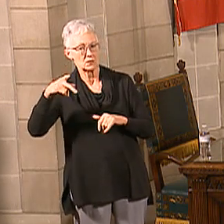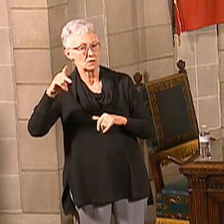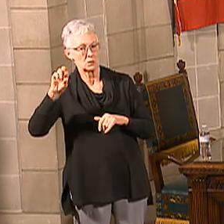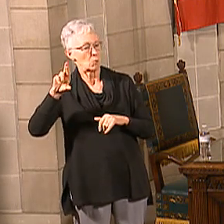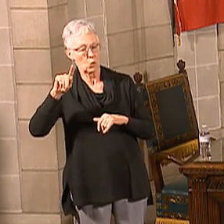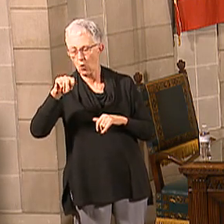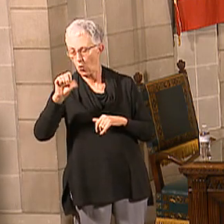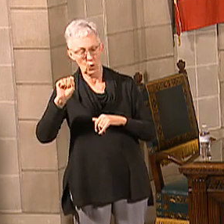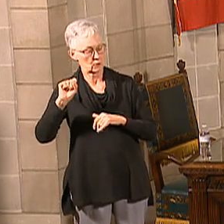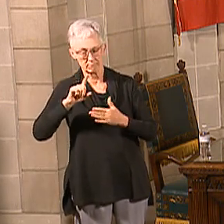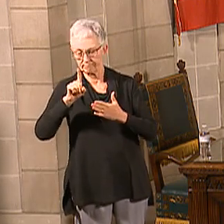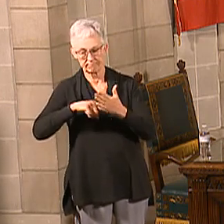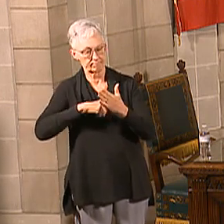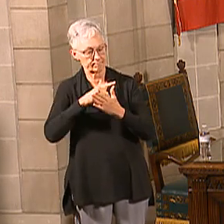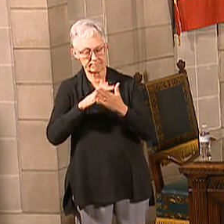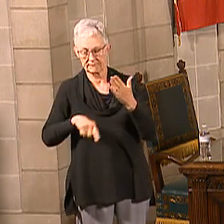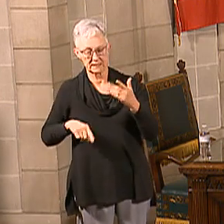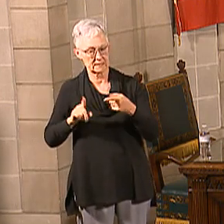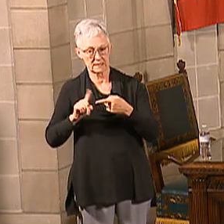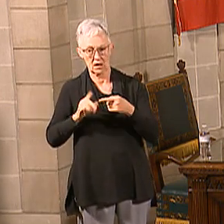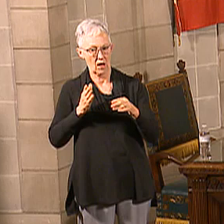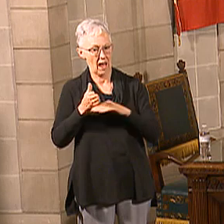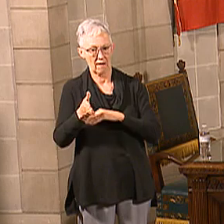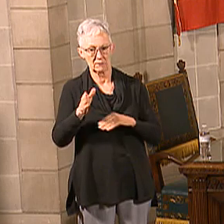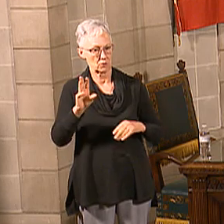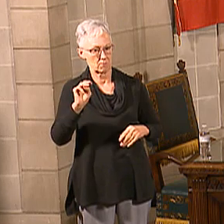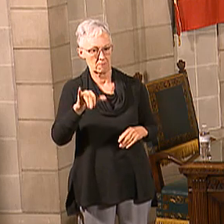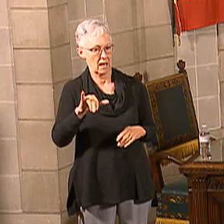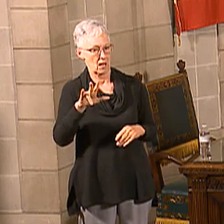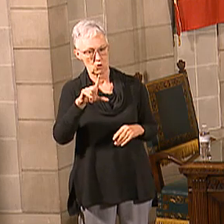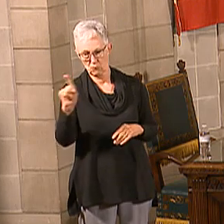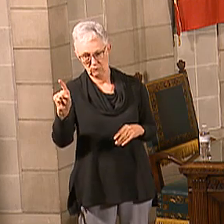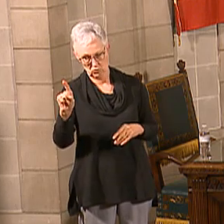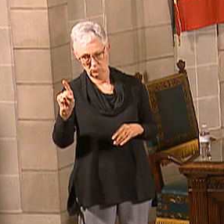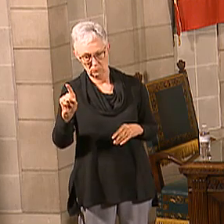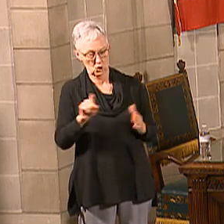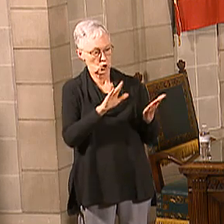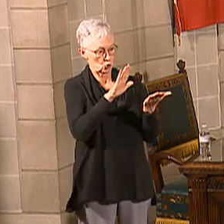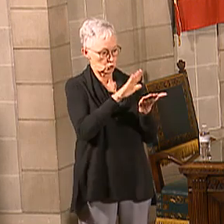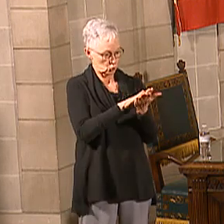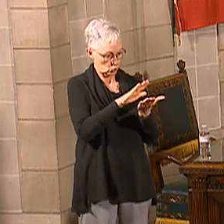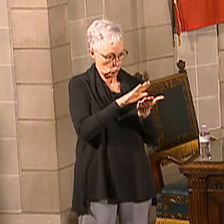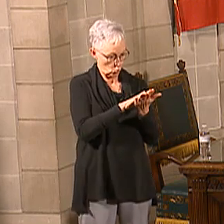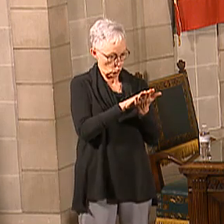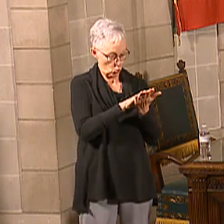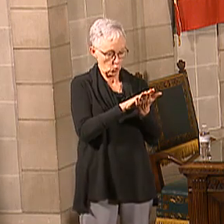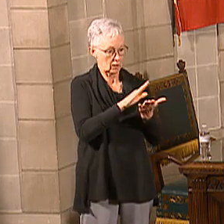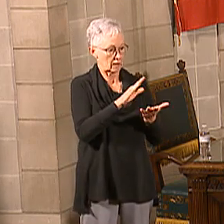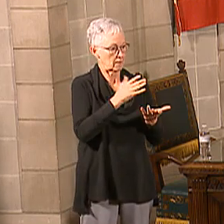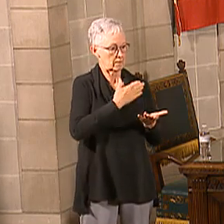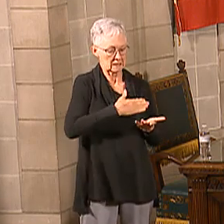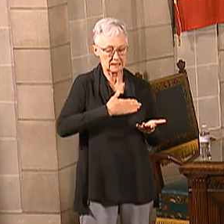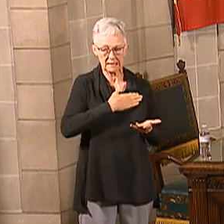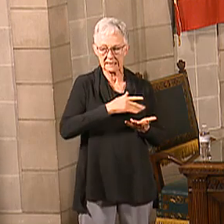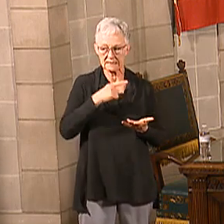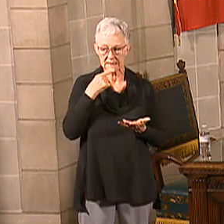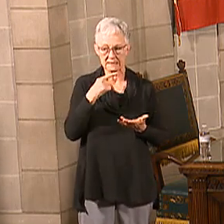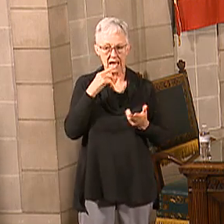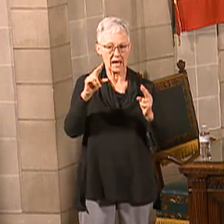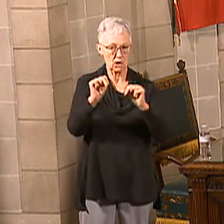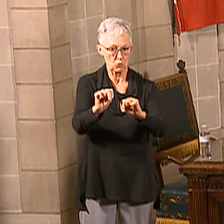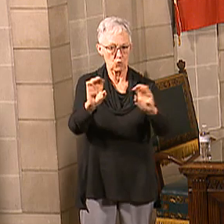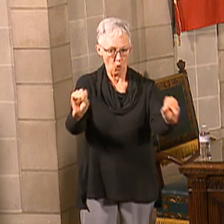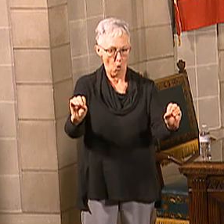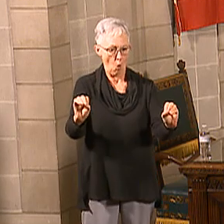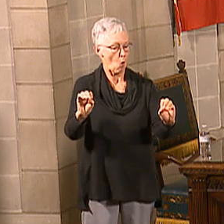not have club sports. If you're a school facility, please turn down those requests to have club sports. Look, folks, the